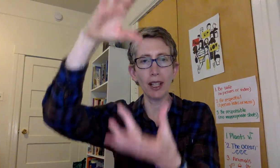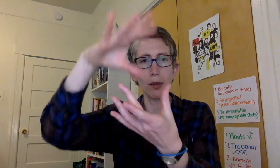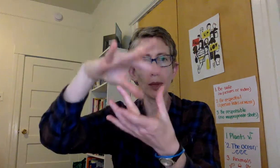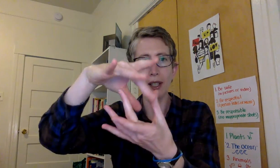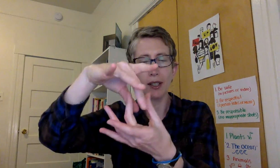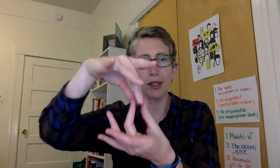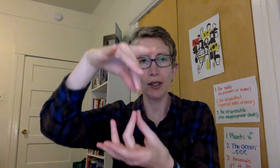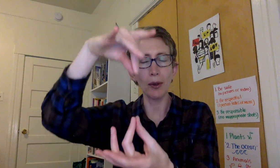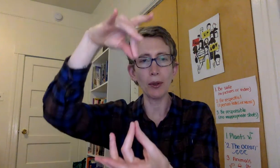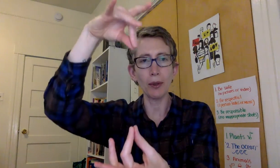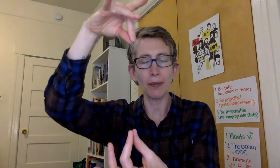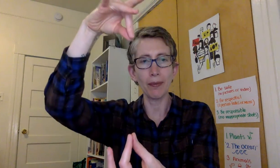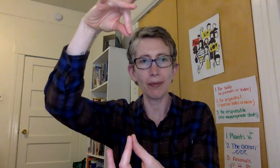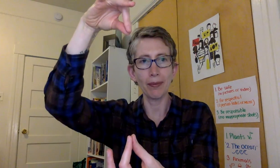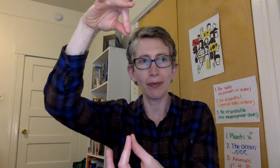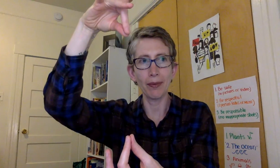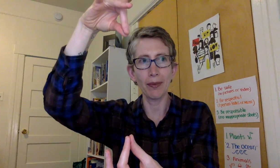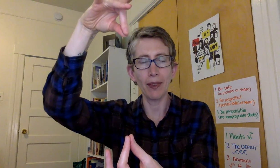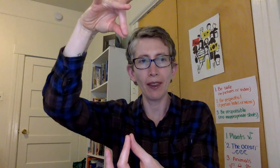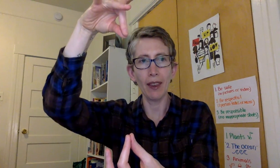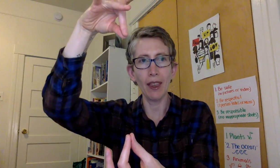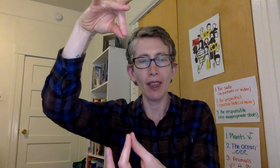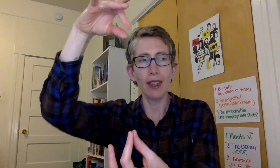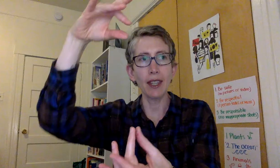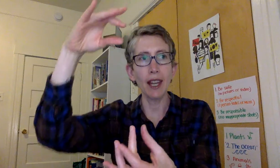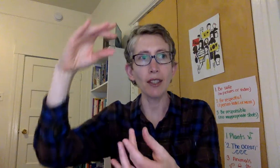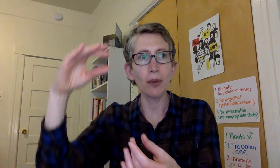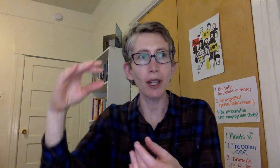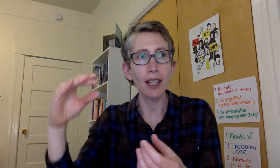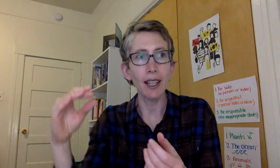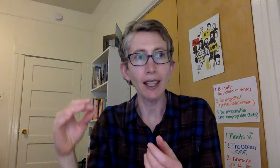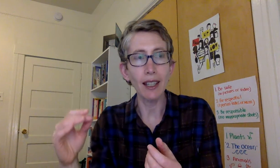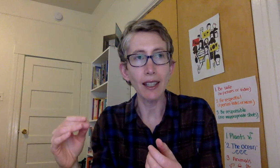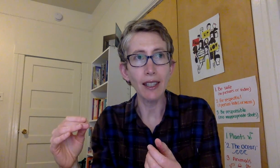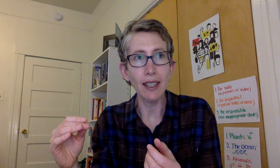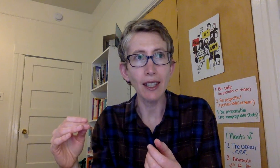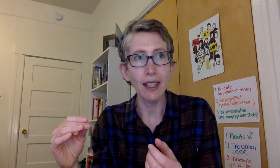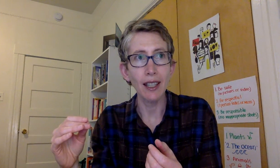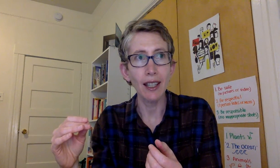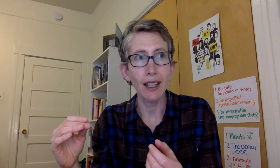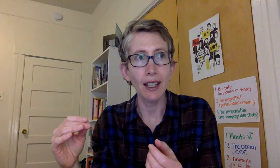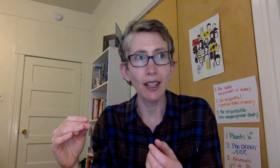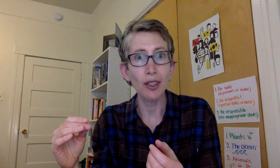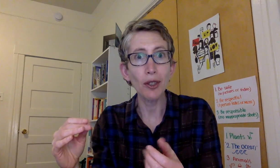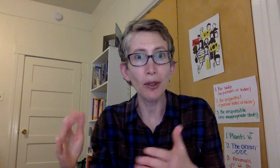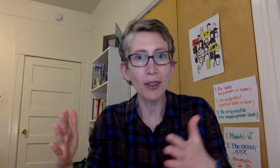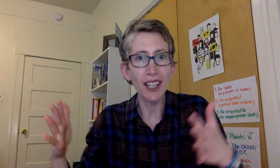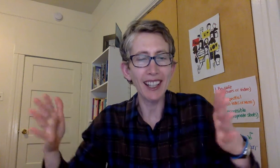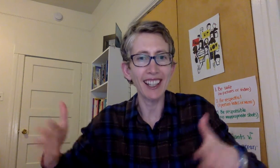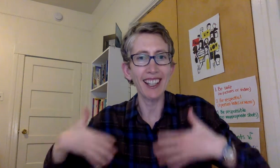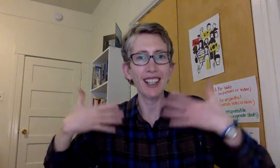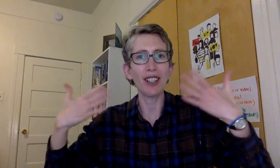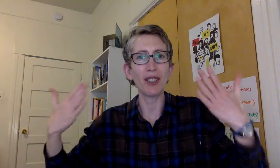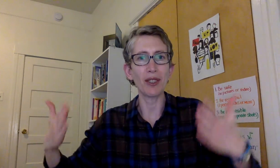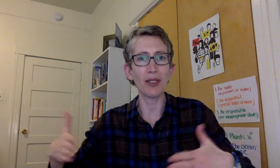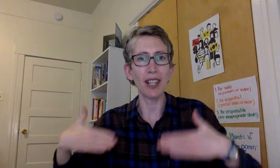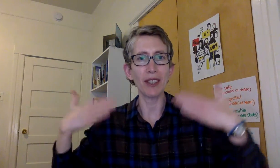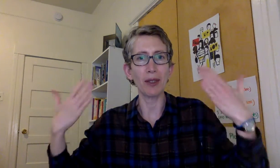up. Soul. The next one is joy. Joy. Do it